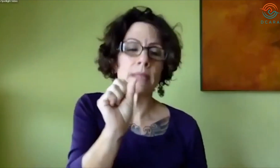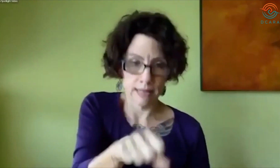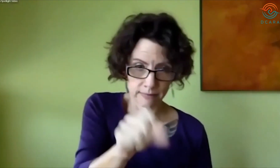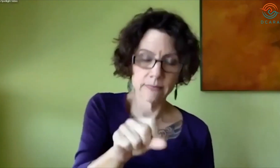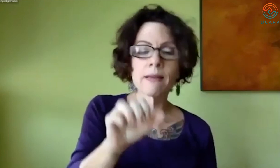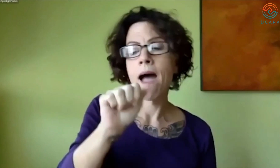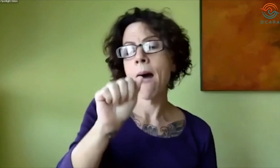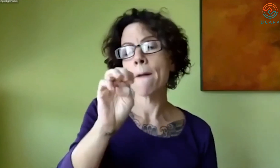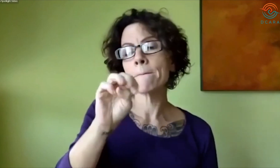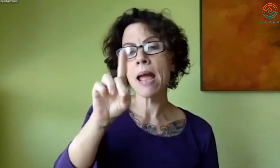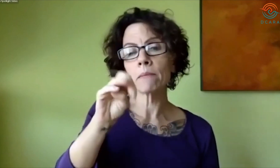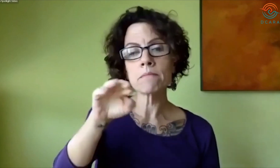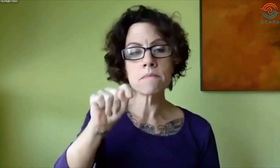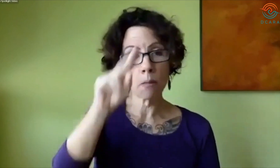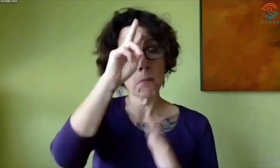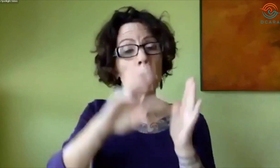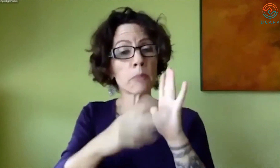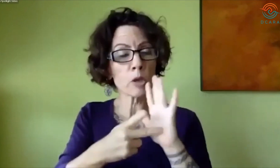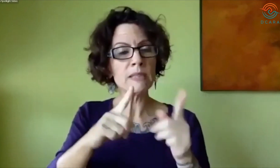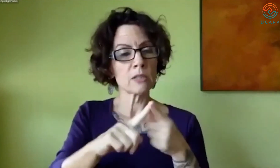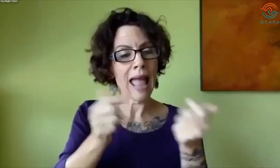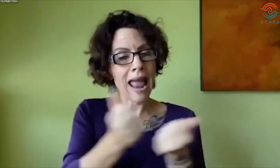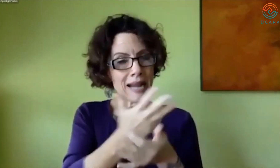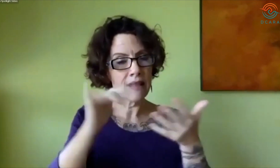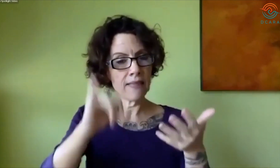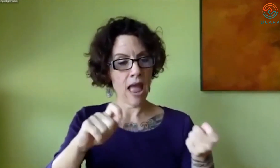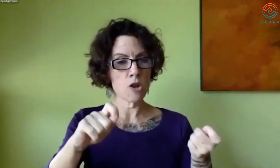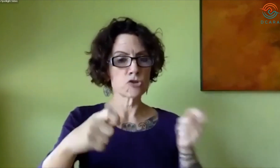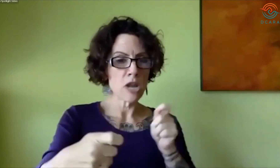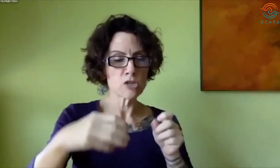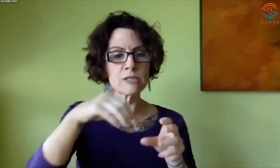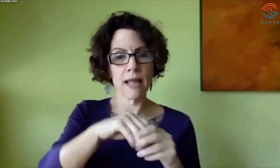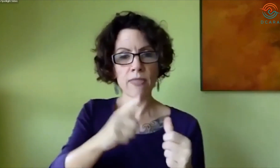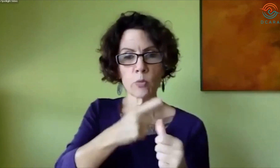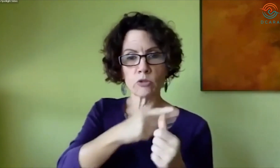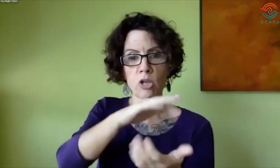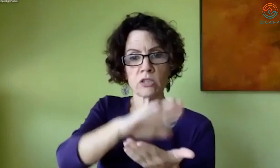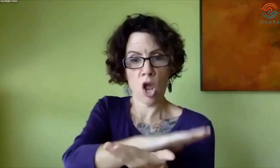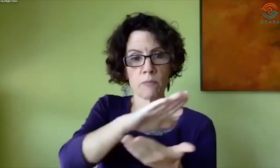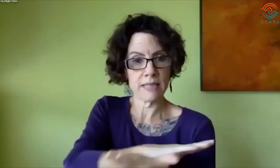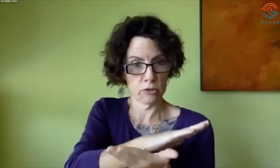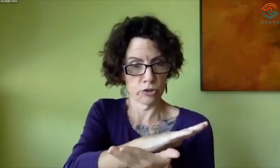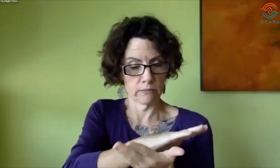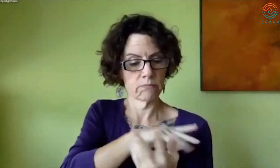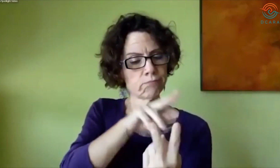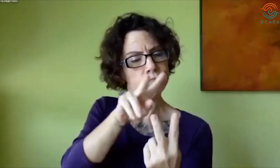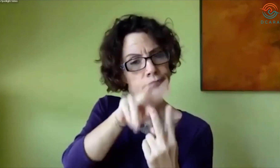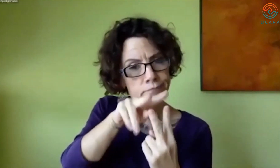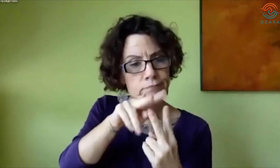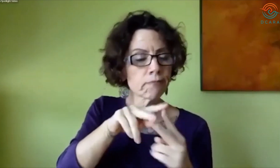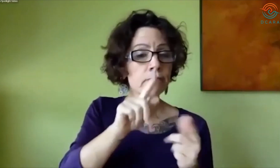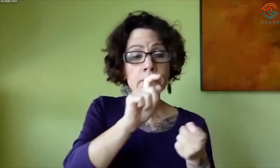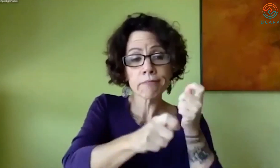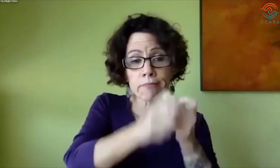amendment for the purposes of changing things? Yes, the amendment is the purpose of changing what's in the original